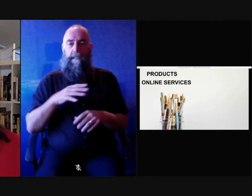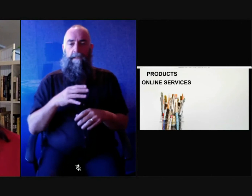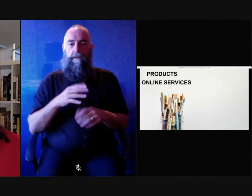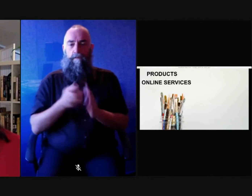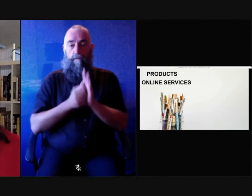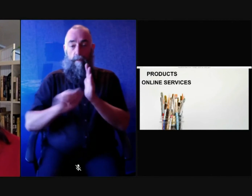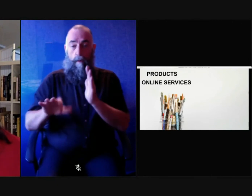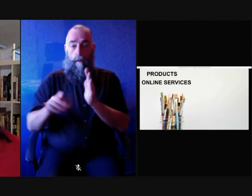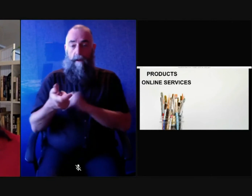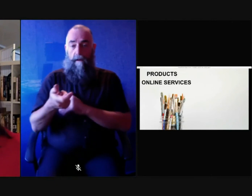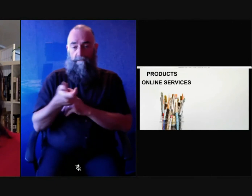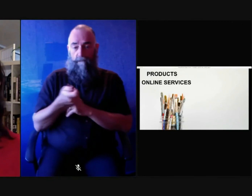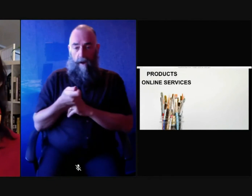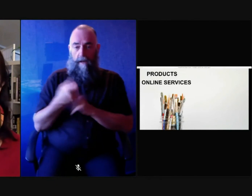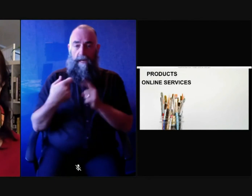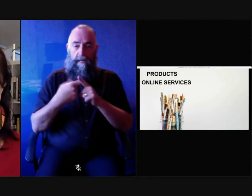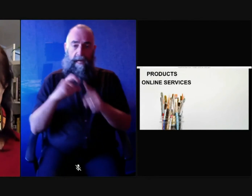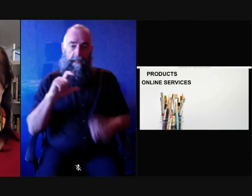Right, so